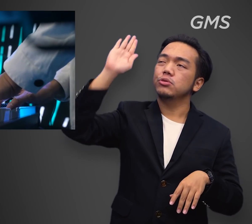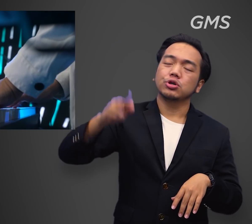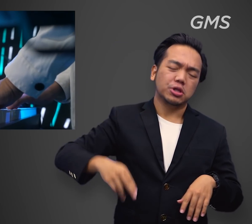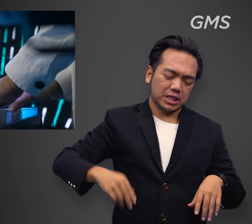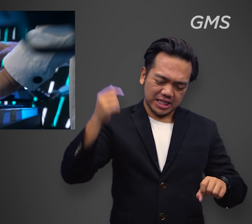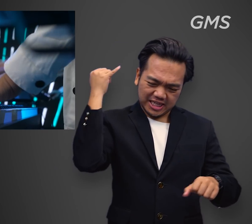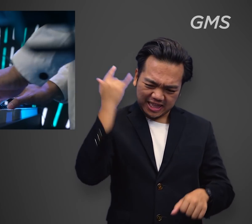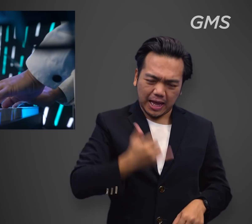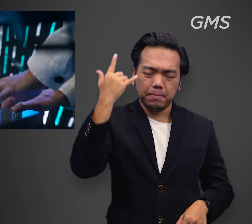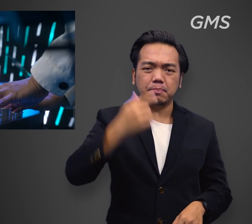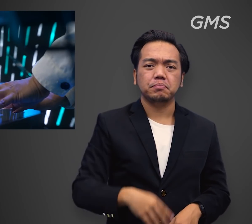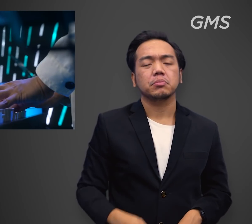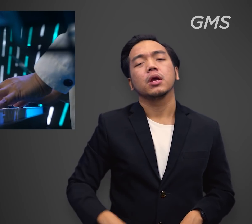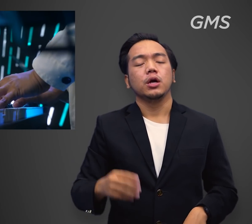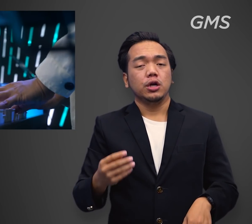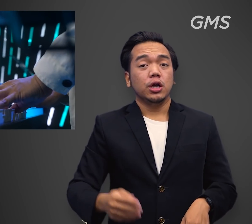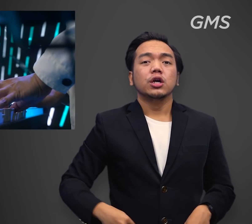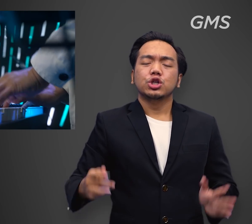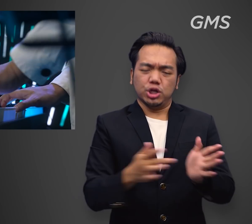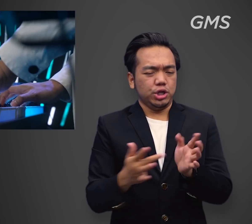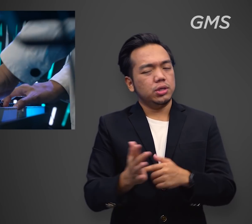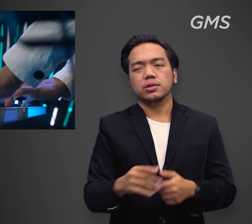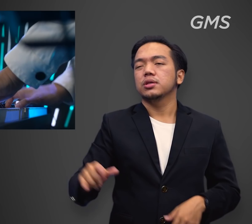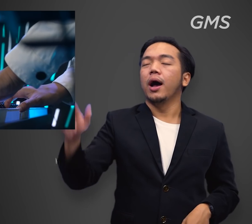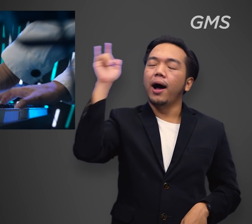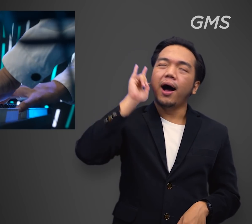Jesus, I love you.